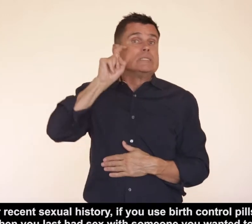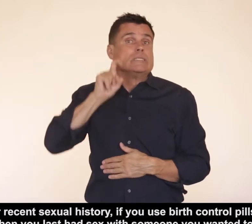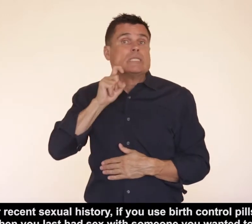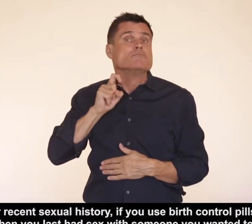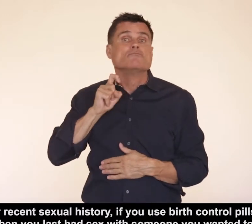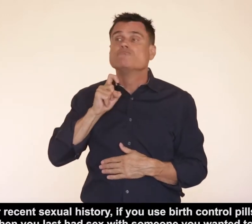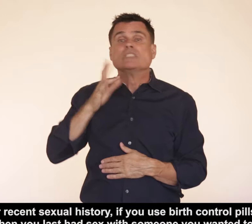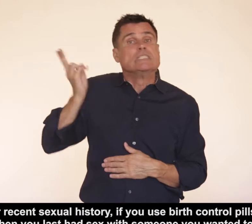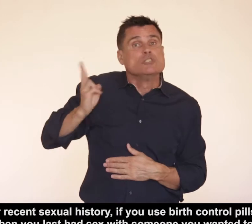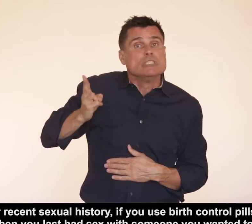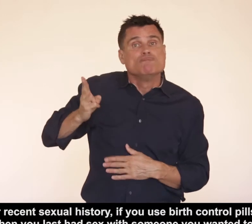your recent sexual history,